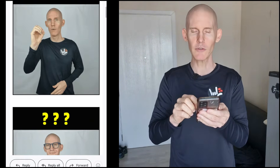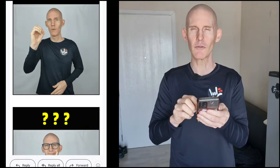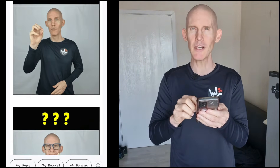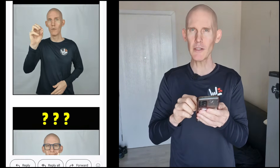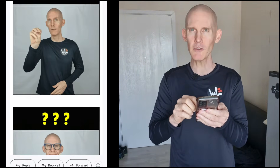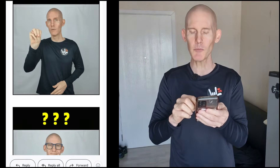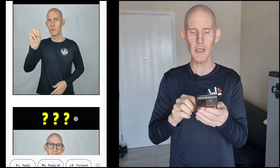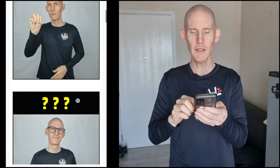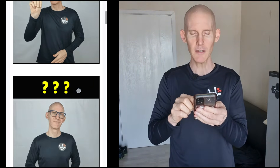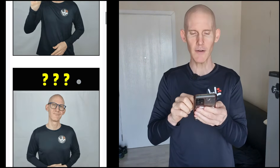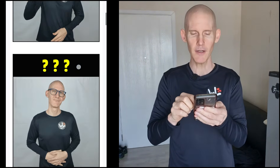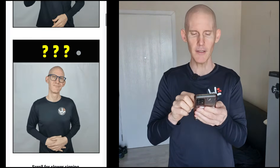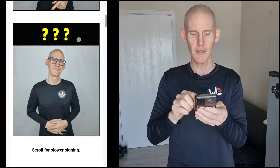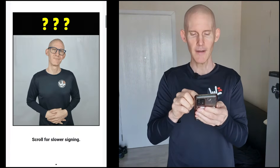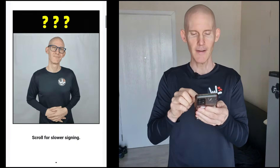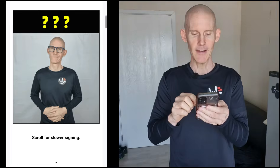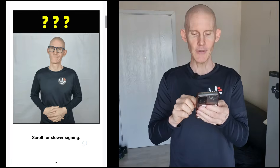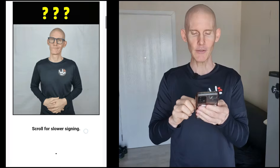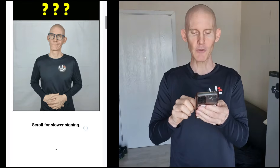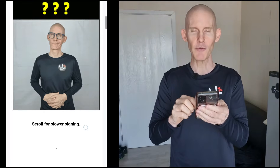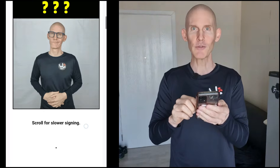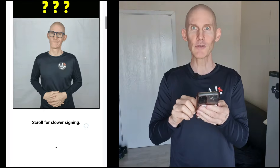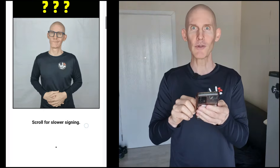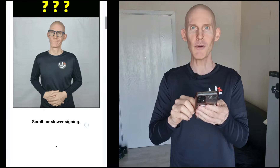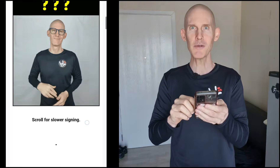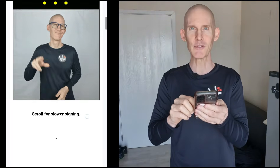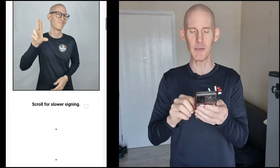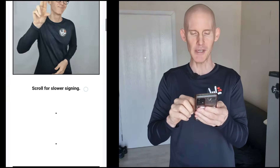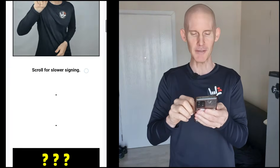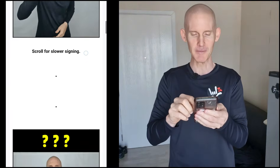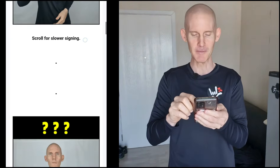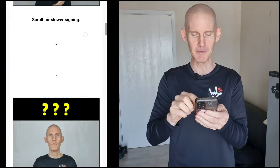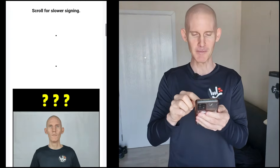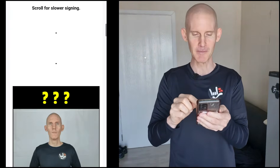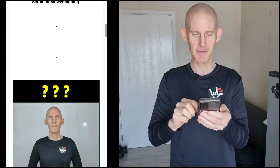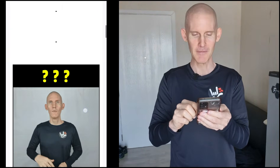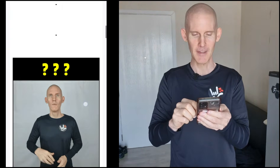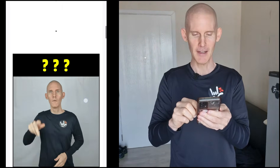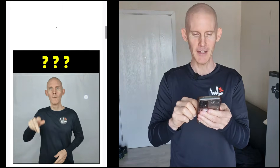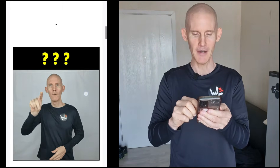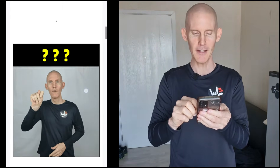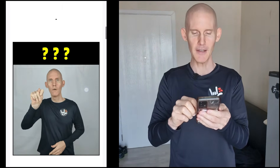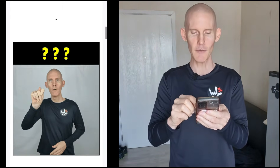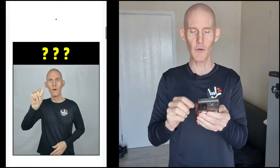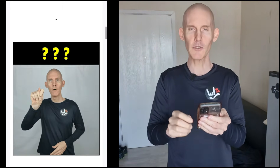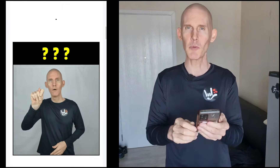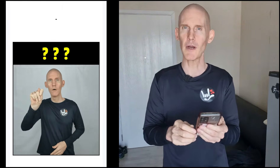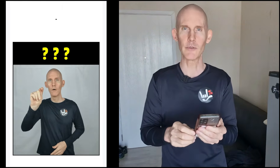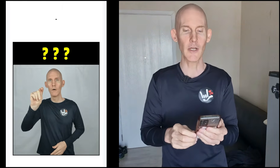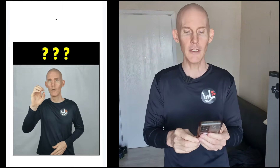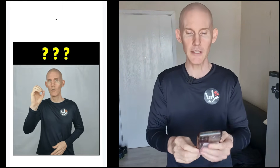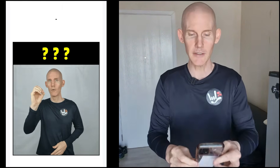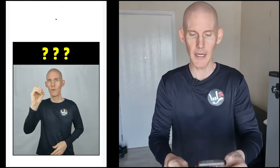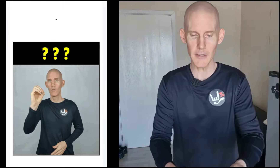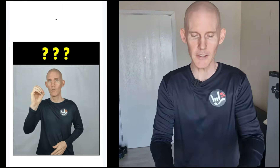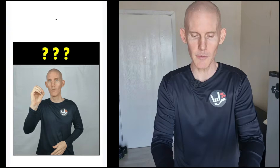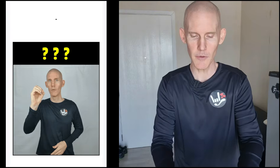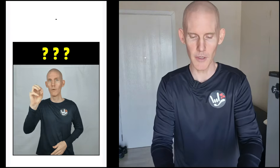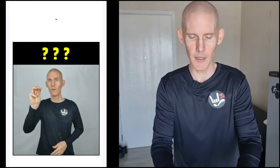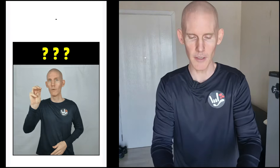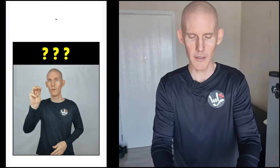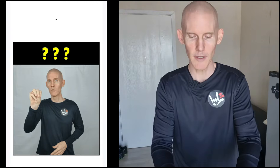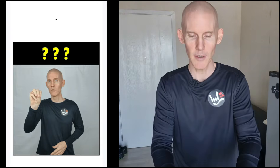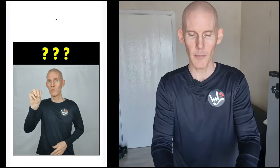is closer to regular speed. All right, now let's scroll for slower speed. The first part, I'm signing the exact